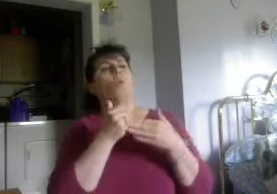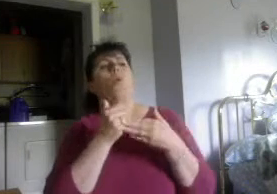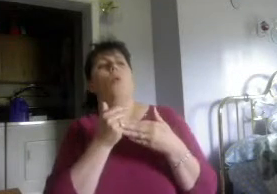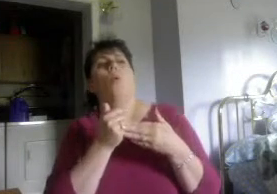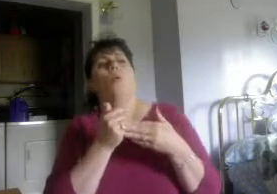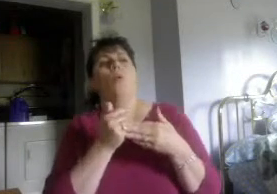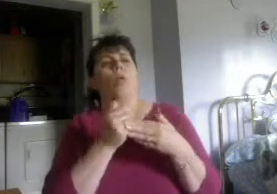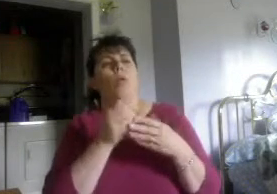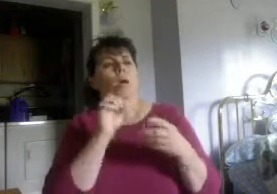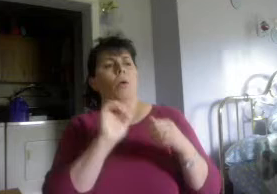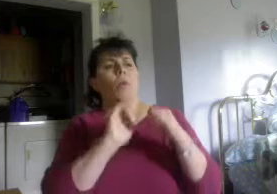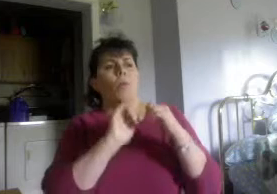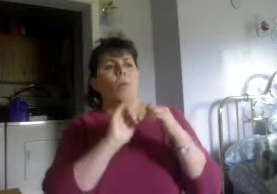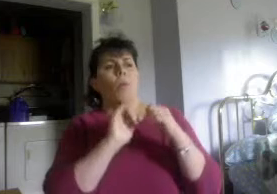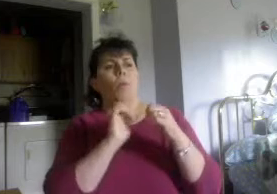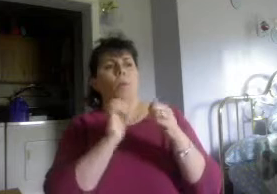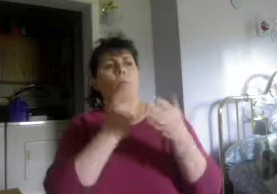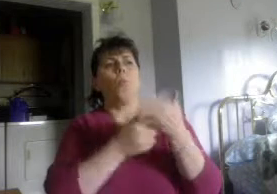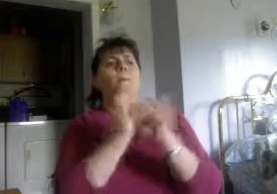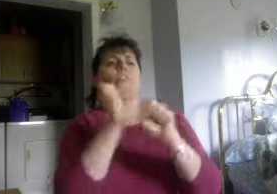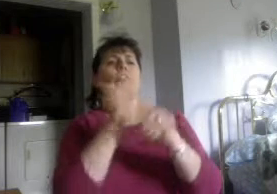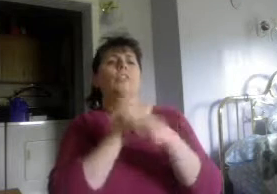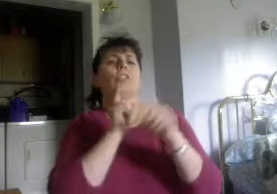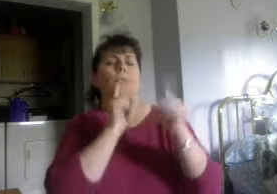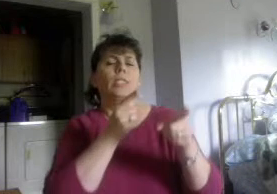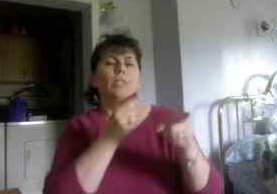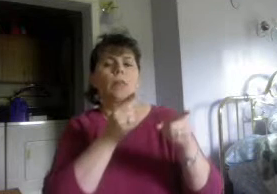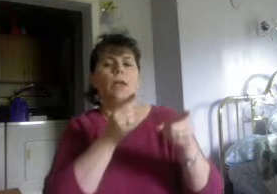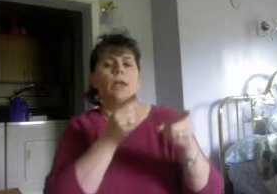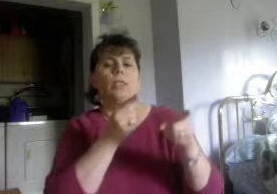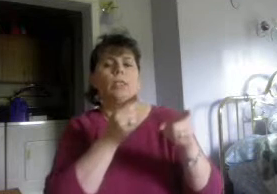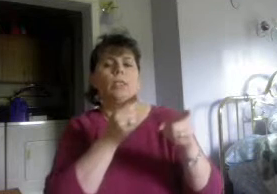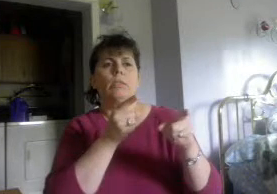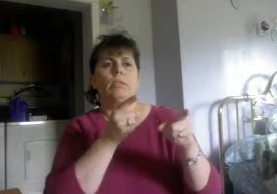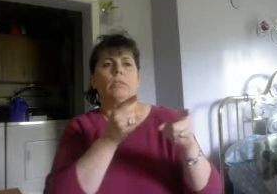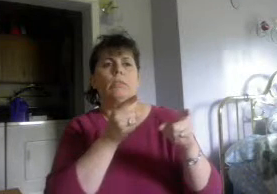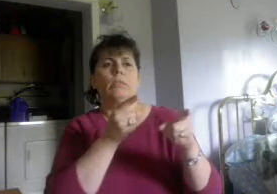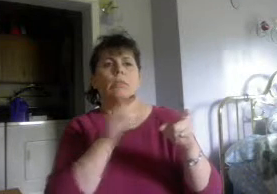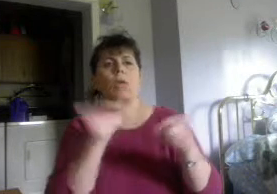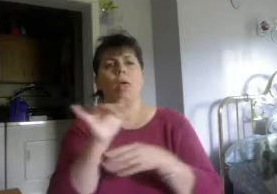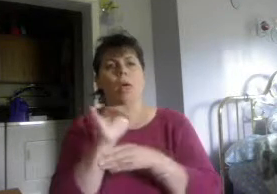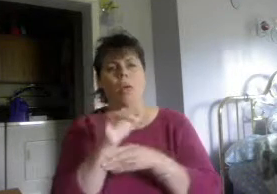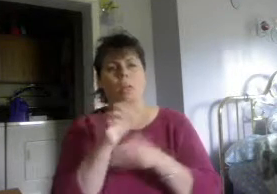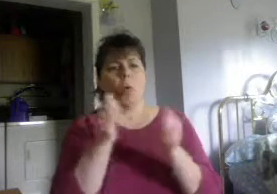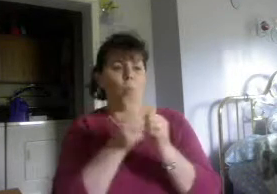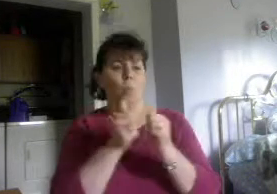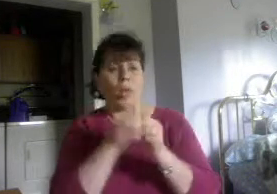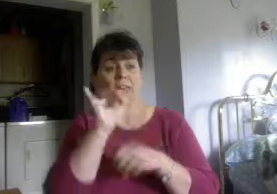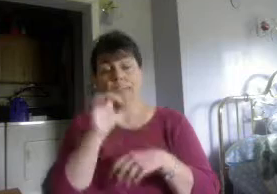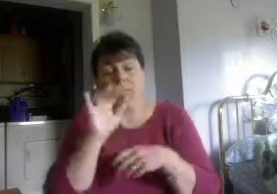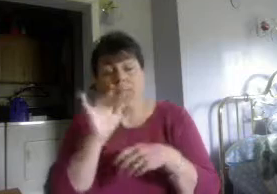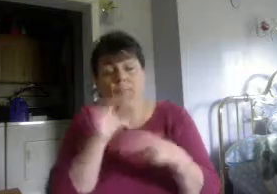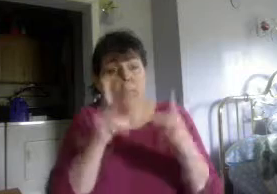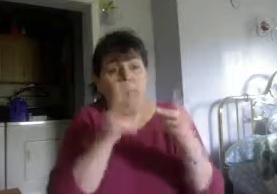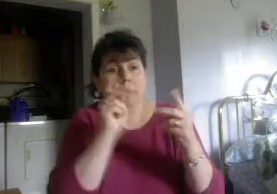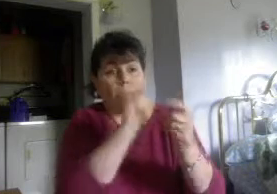did? What types of responses to cultural boundary violations do you use the most? Humor, fighting,